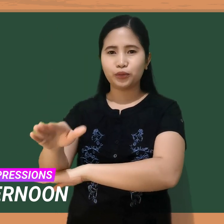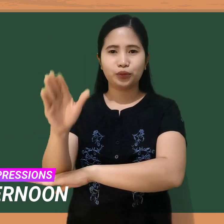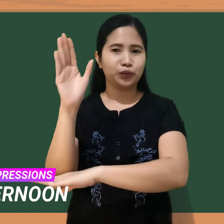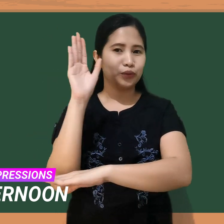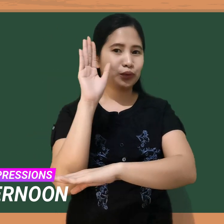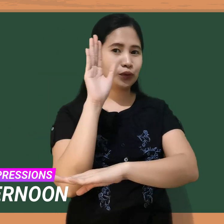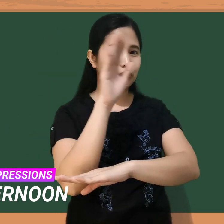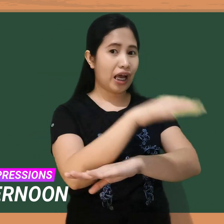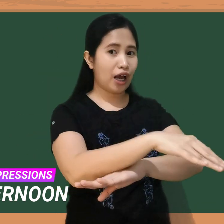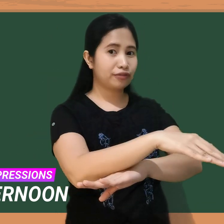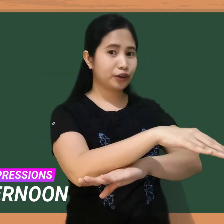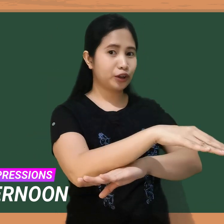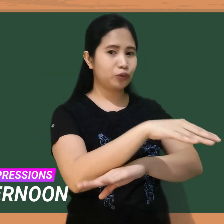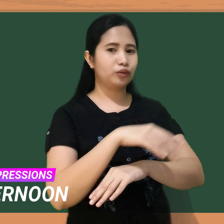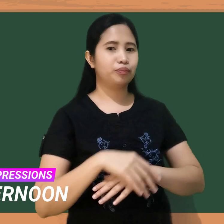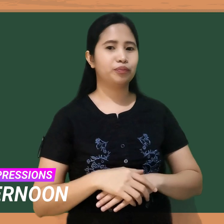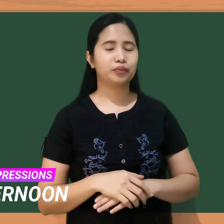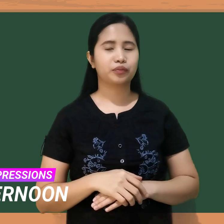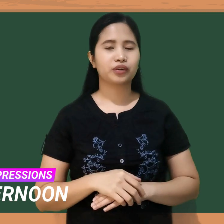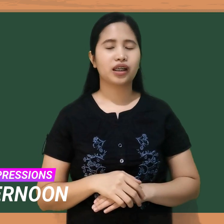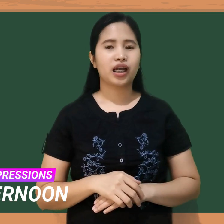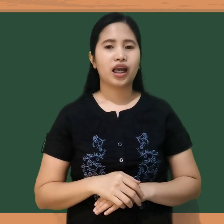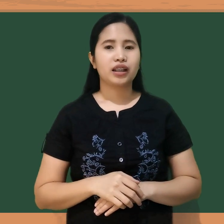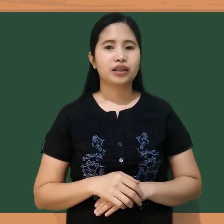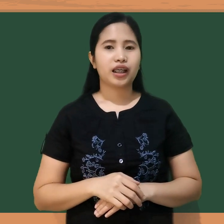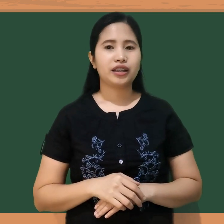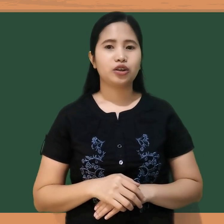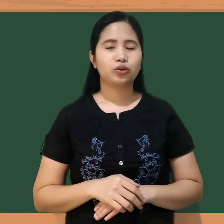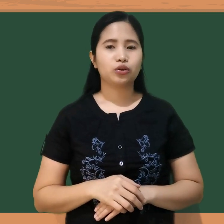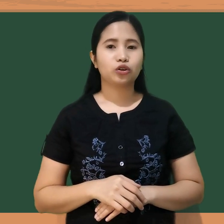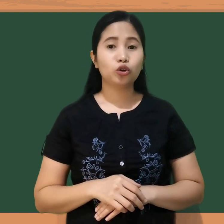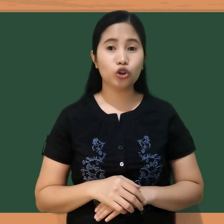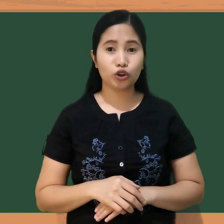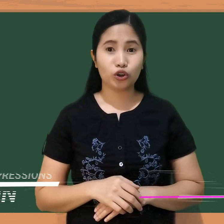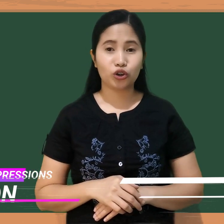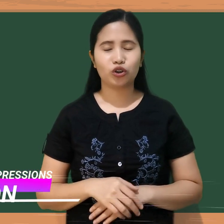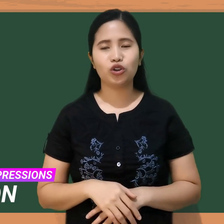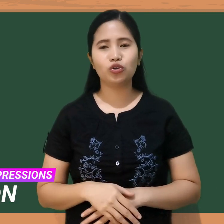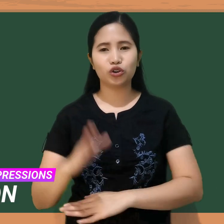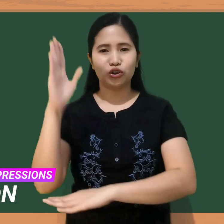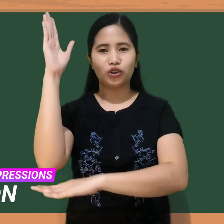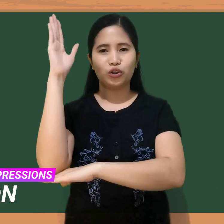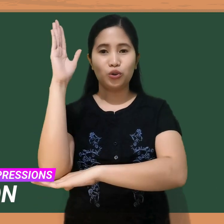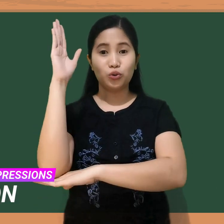Afternoon. Afternoon. Then yung noon. Noon.